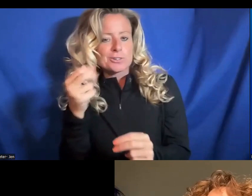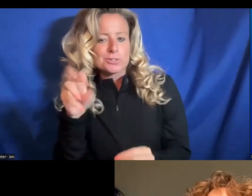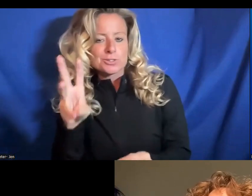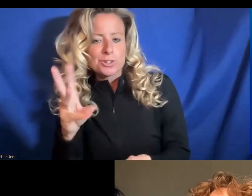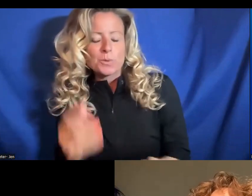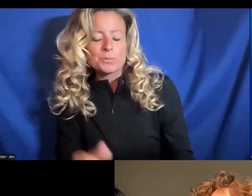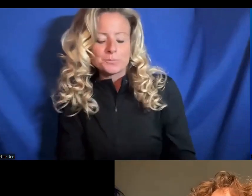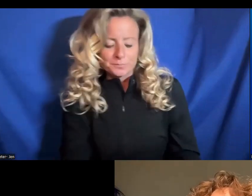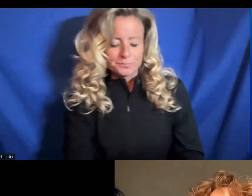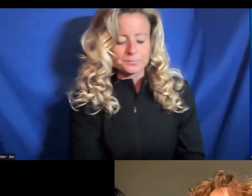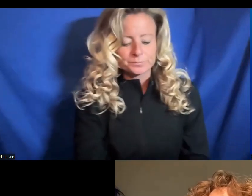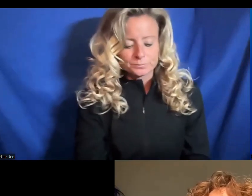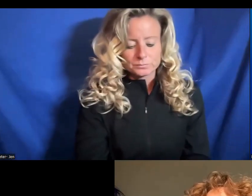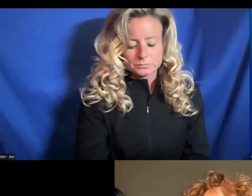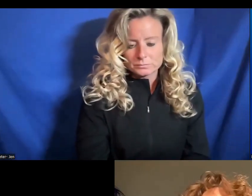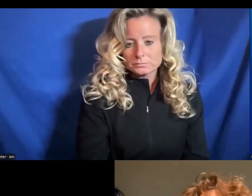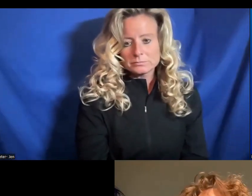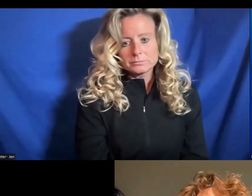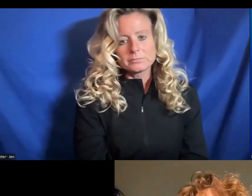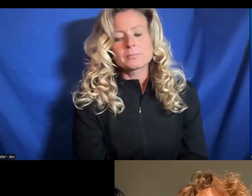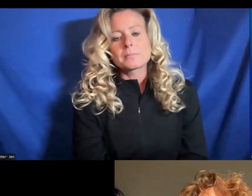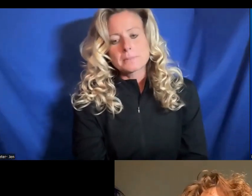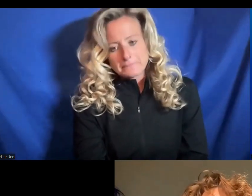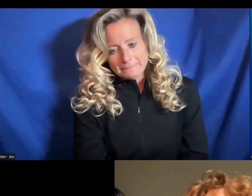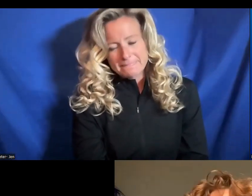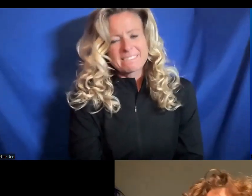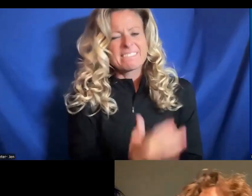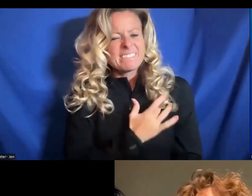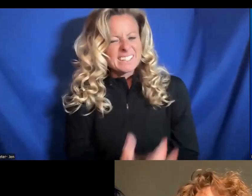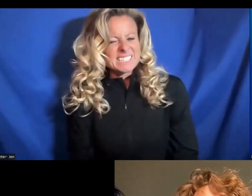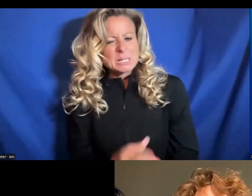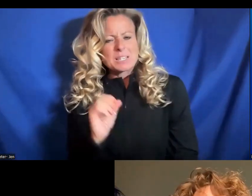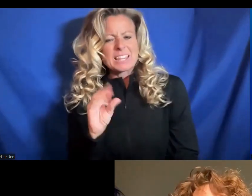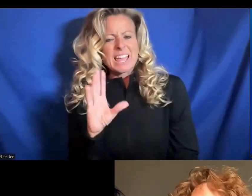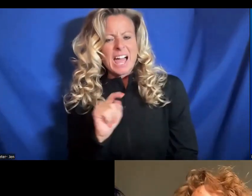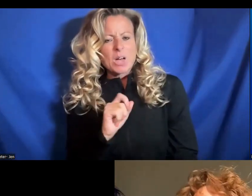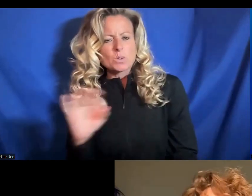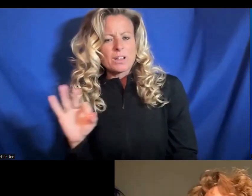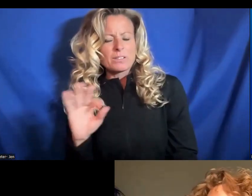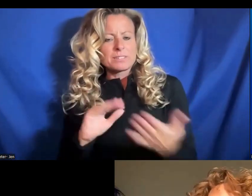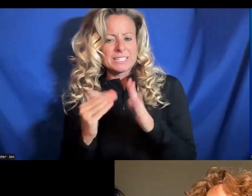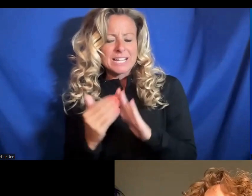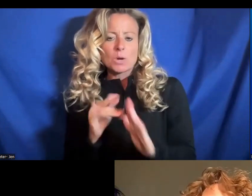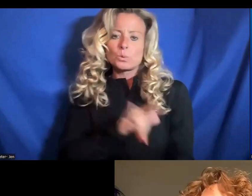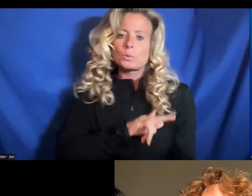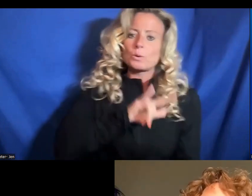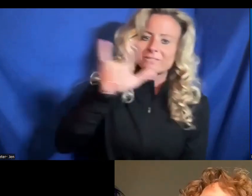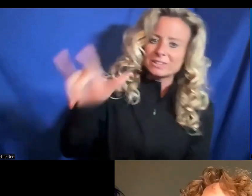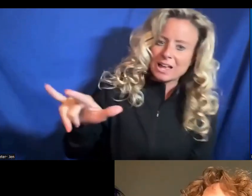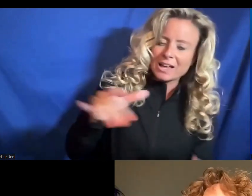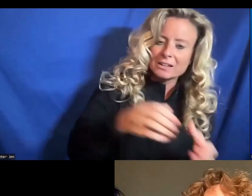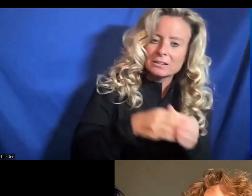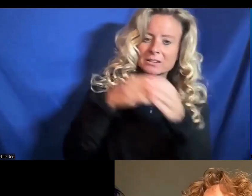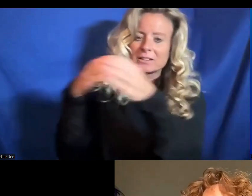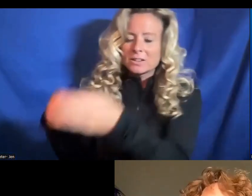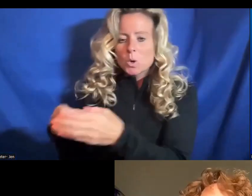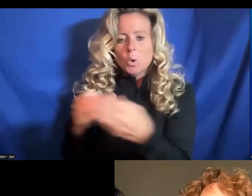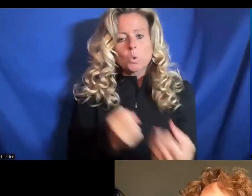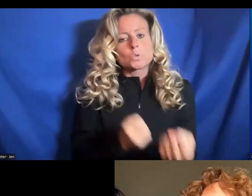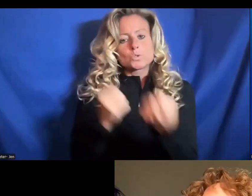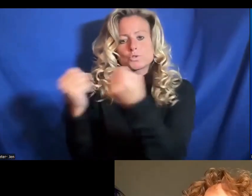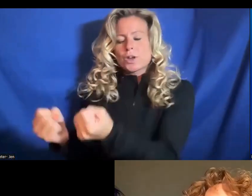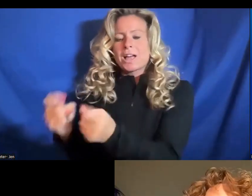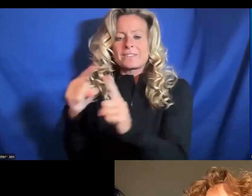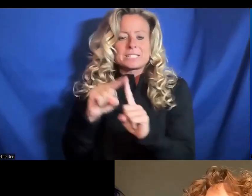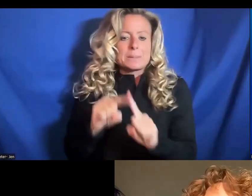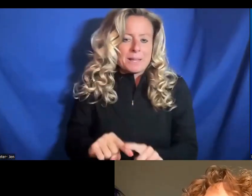So it's typically out of town. So we fly or drive or wherever, depending on where it is in location to